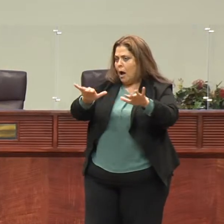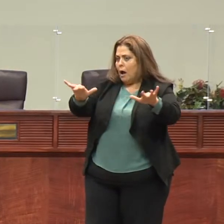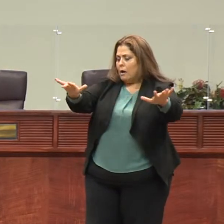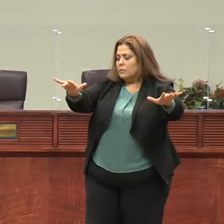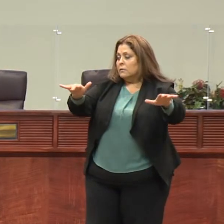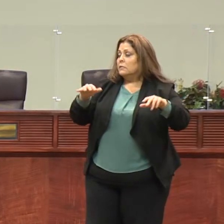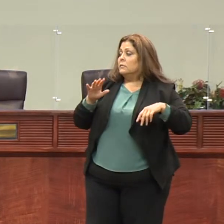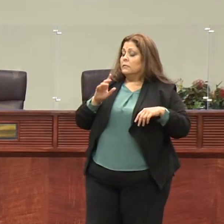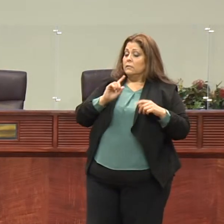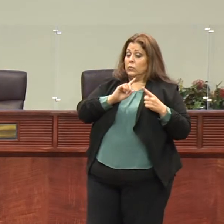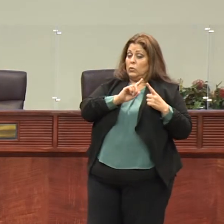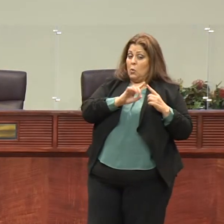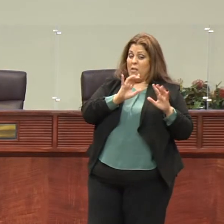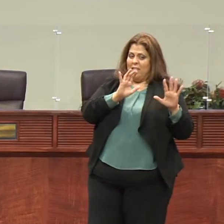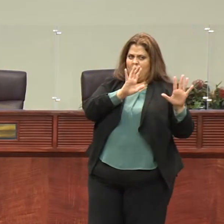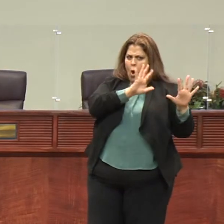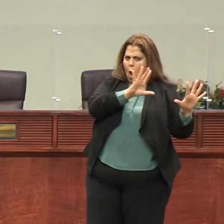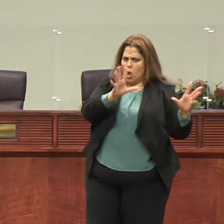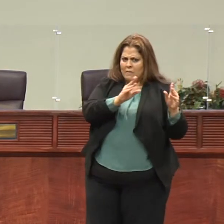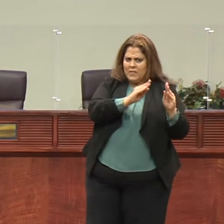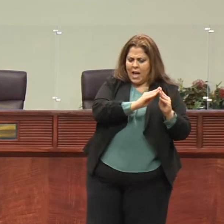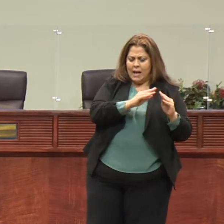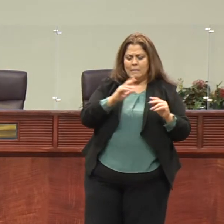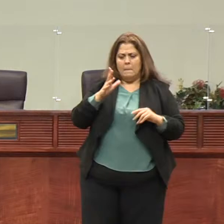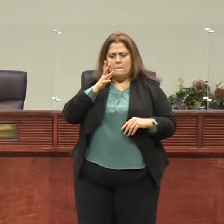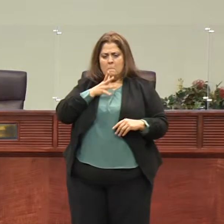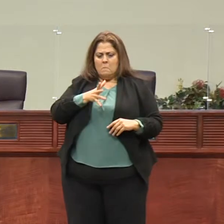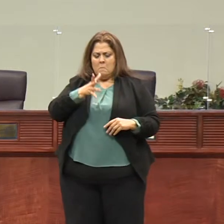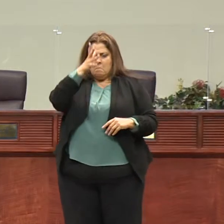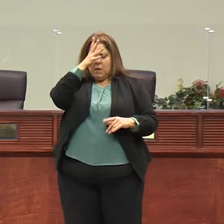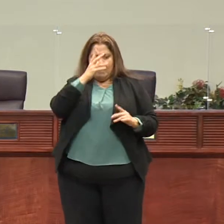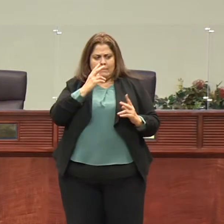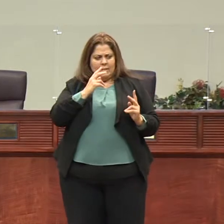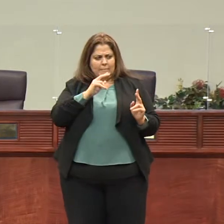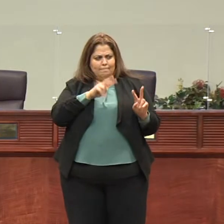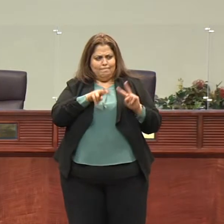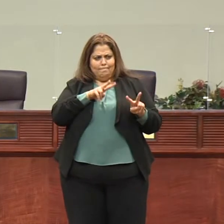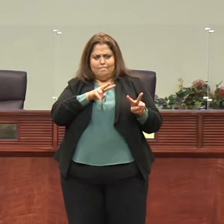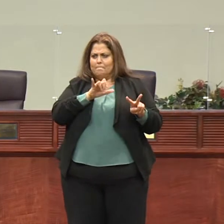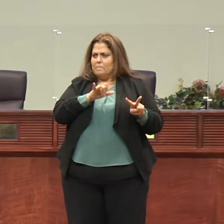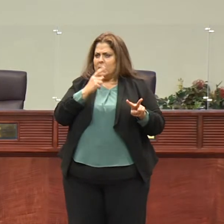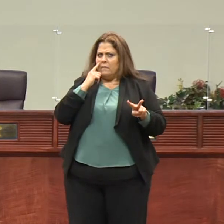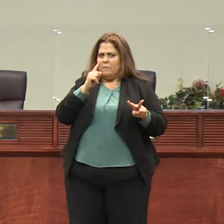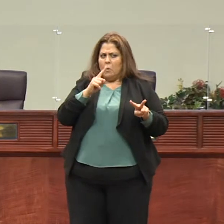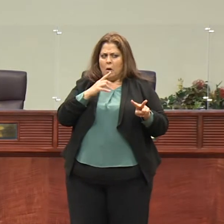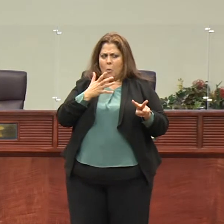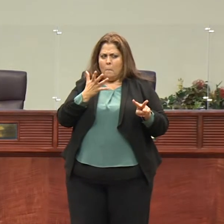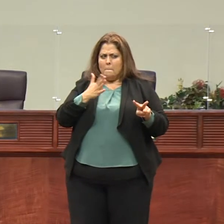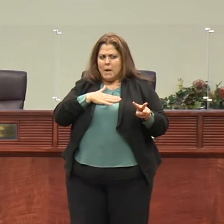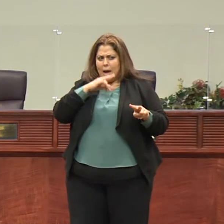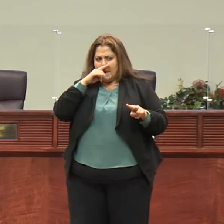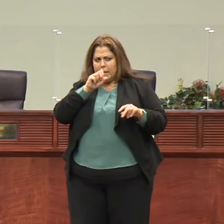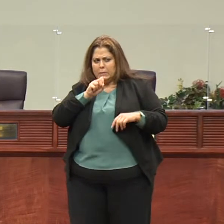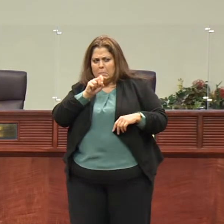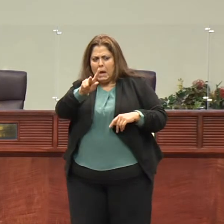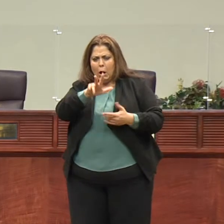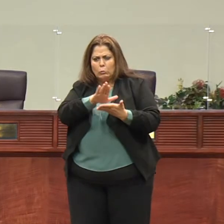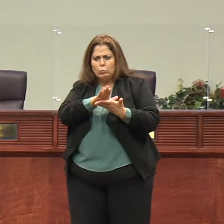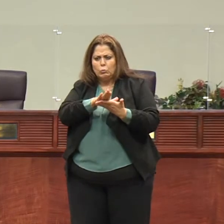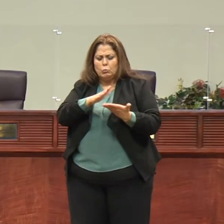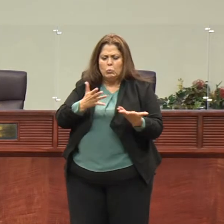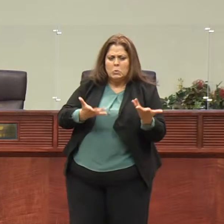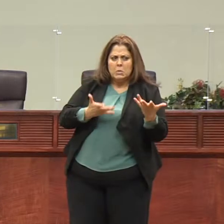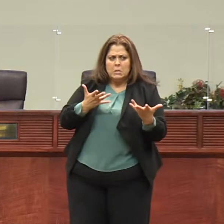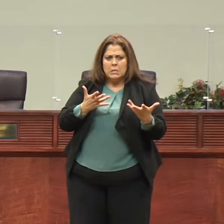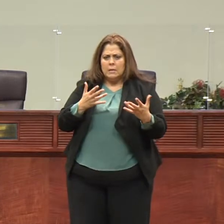about before sending their kids back, and even some of the staff at school trying to decide whether to get vaccinated because of all the mixed